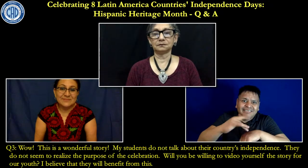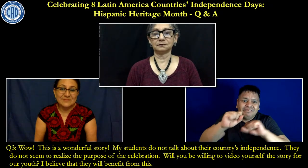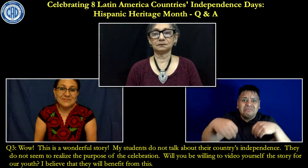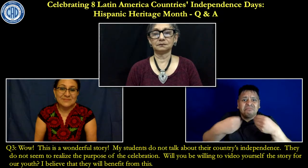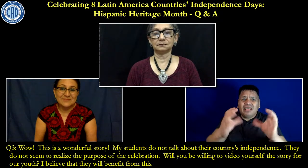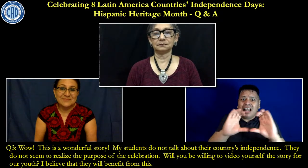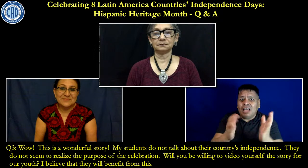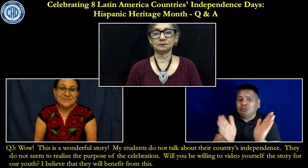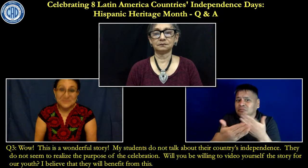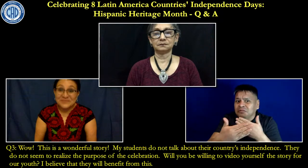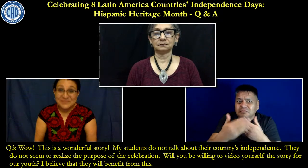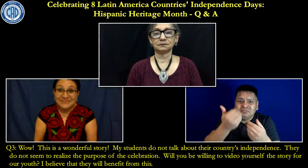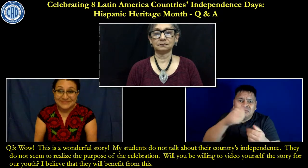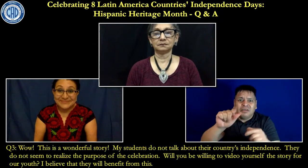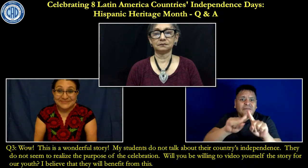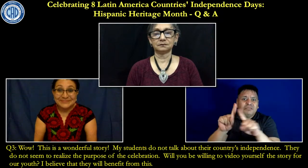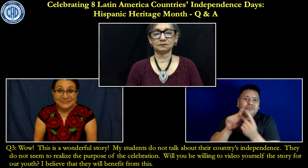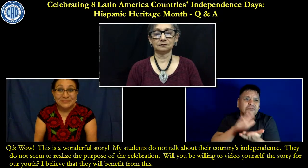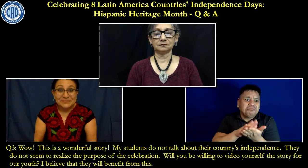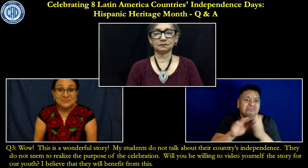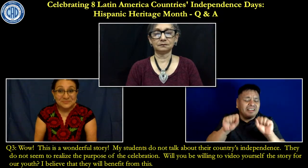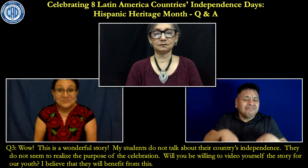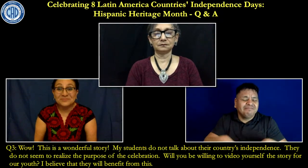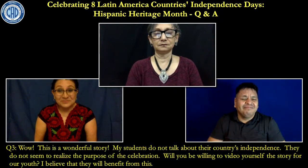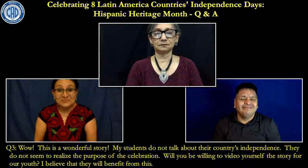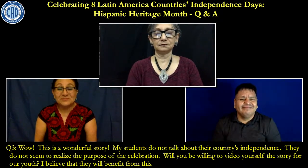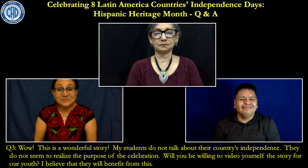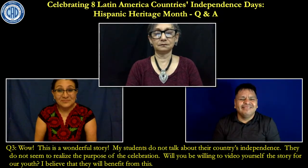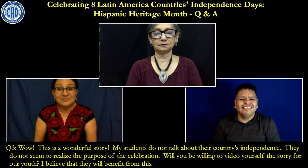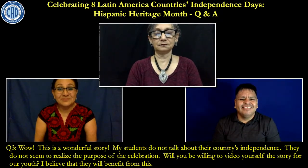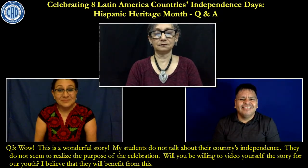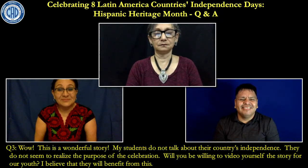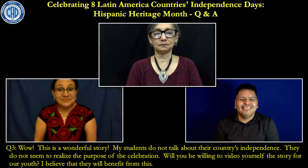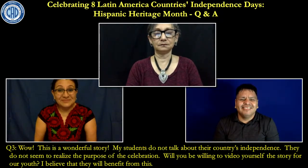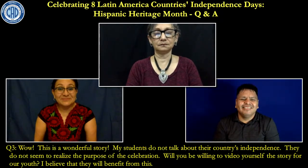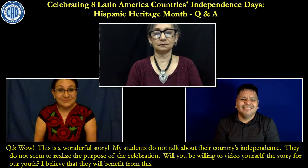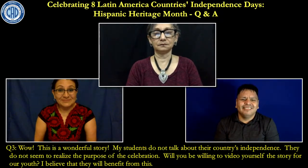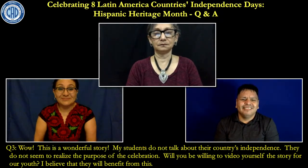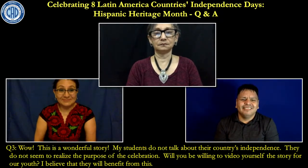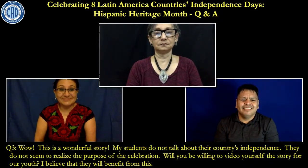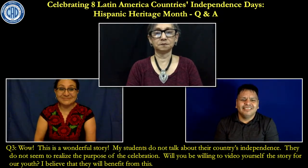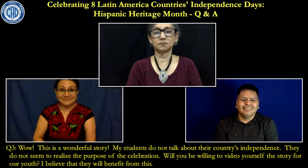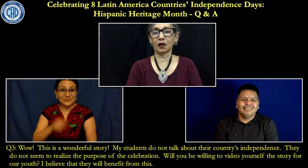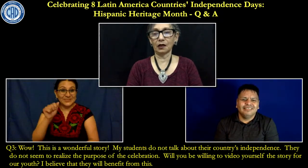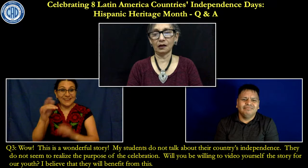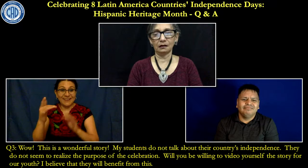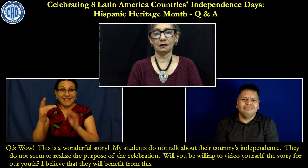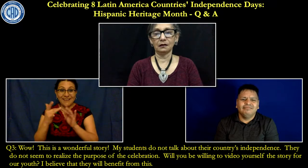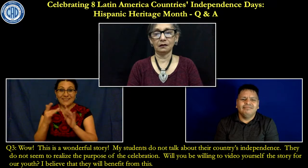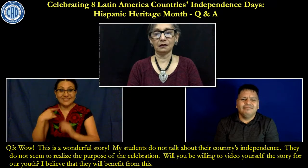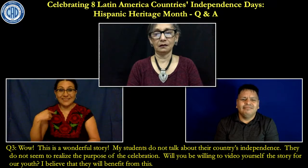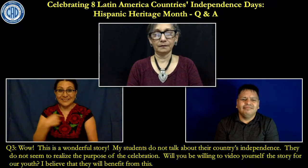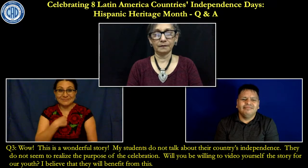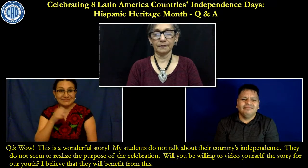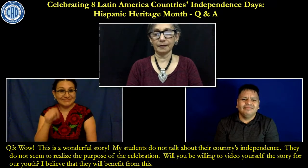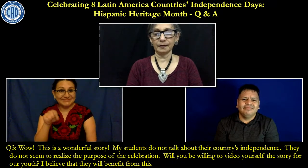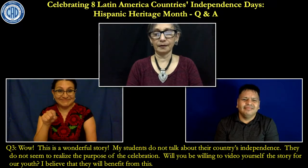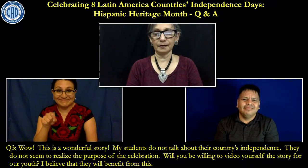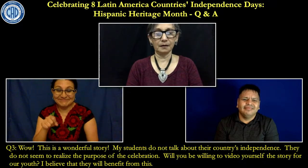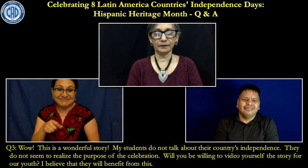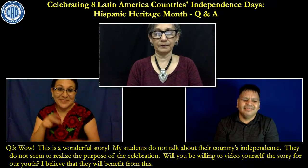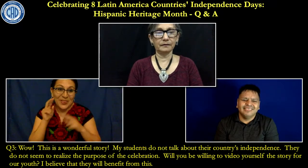that back and forth sharing of information. But if anyone's available for me to provide a Yes. presentation, I'd be more than I happy to agree. do so.